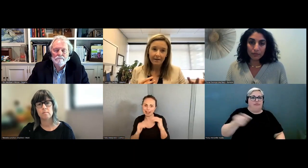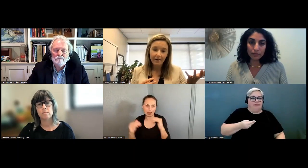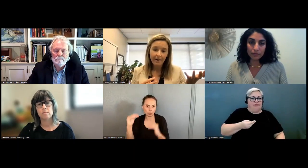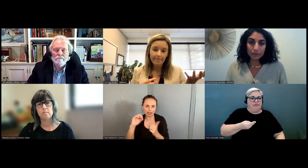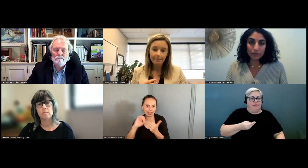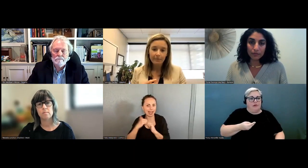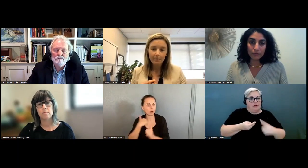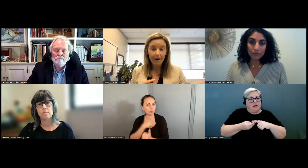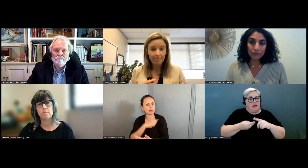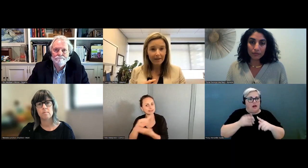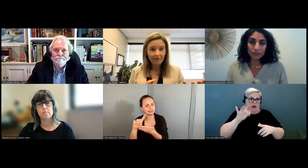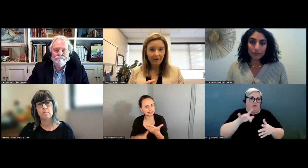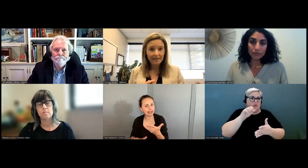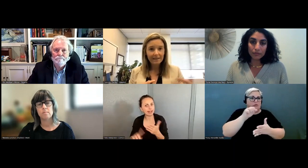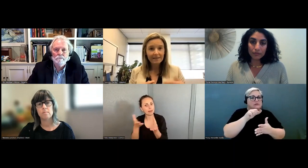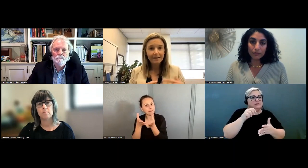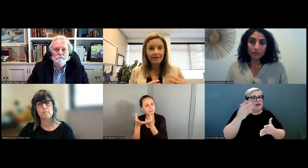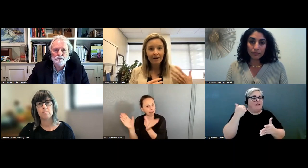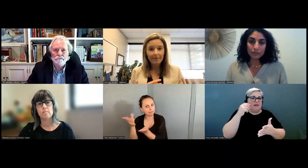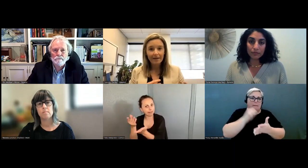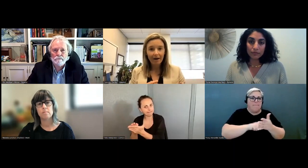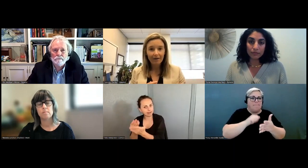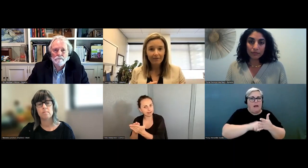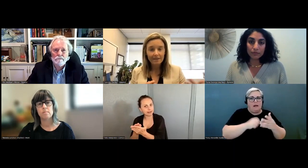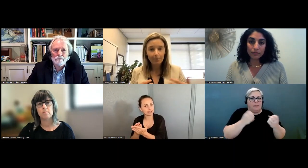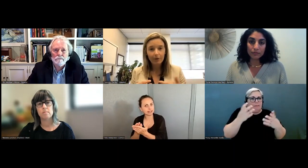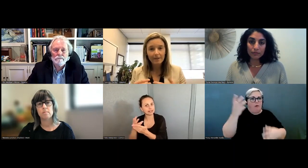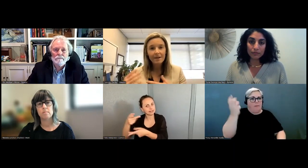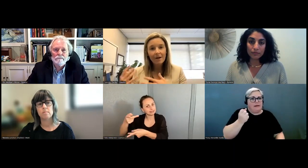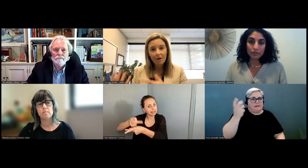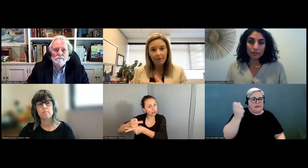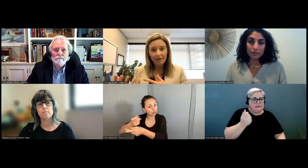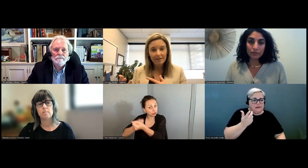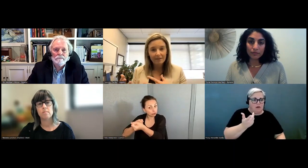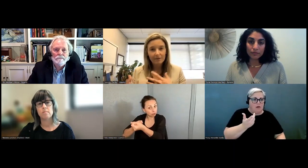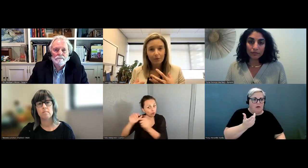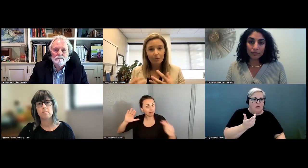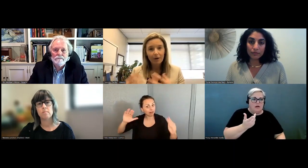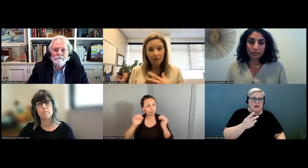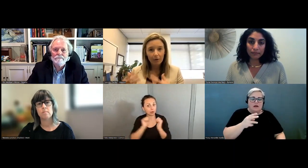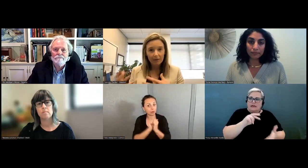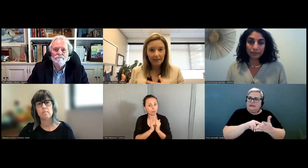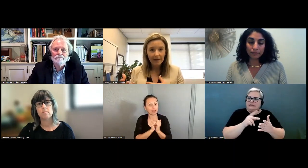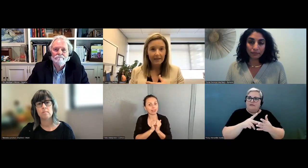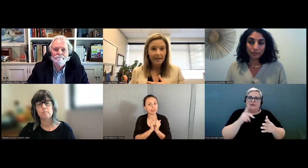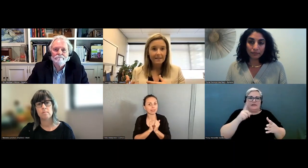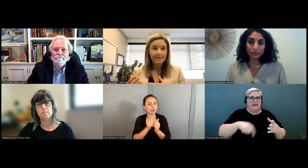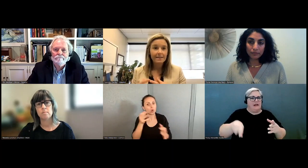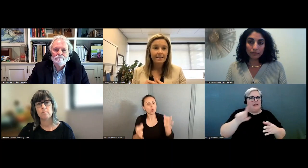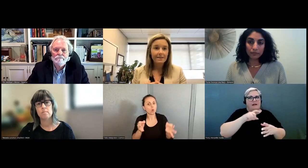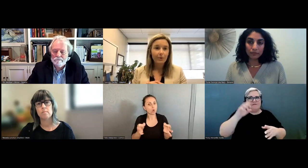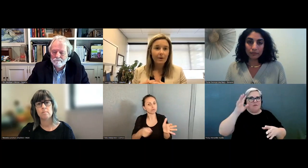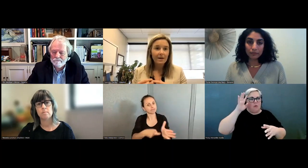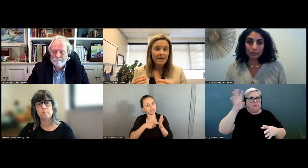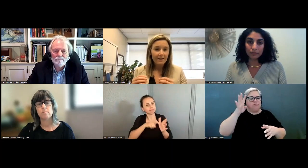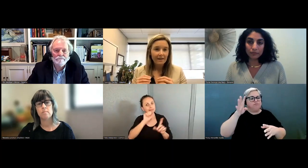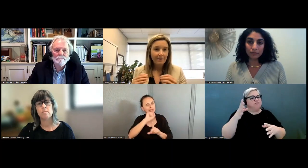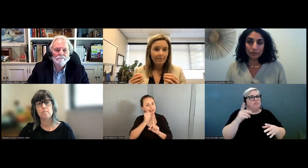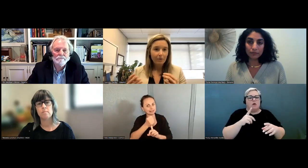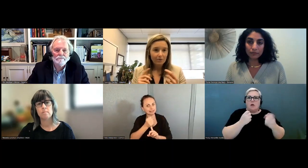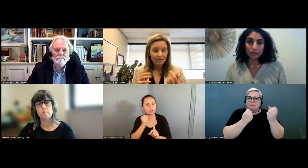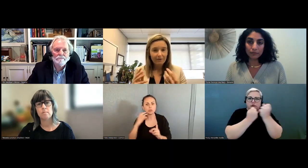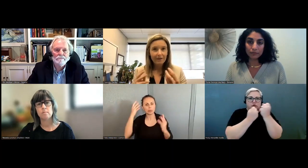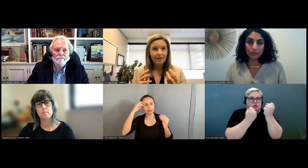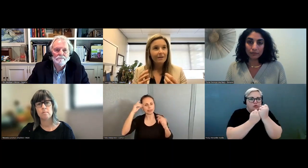design public funded caregiving supports relative to kind of court litigated cases. And so